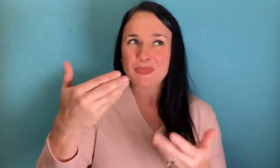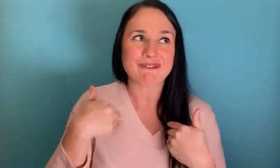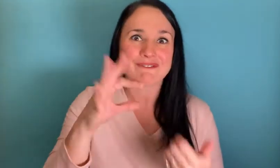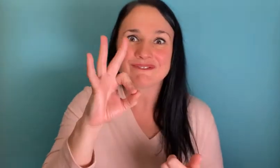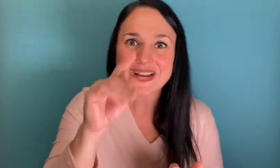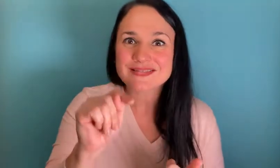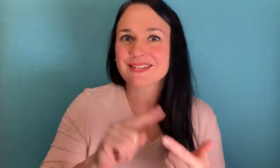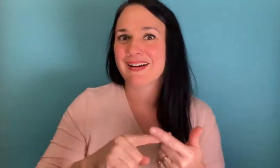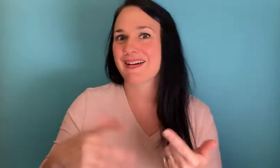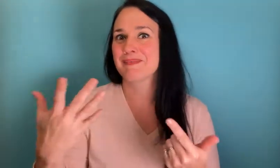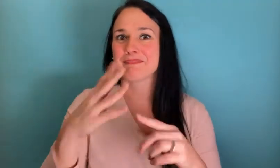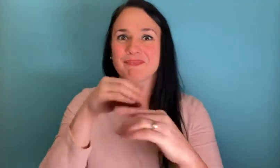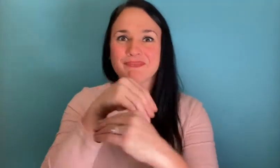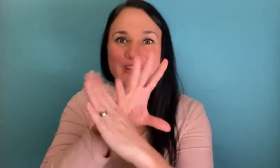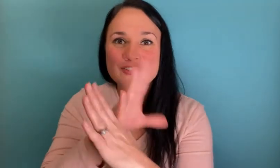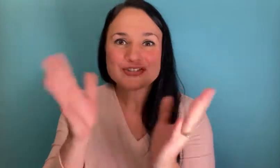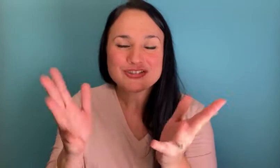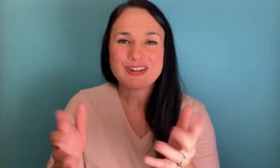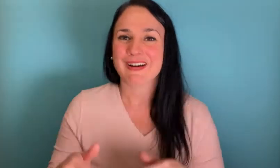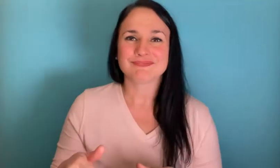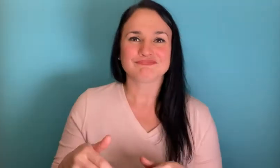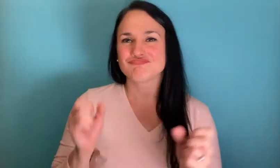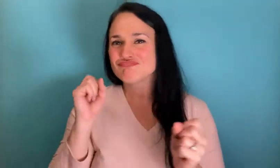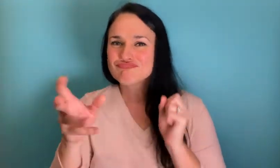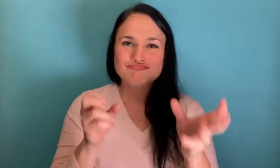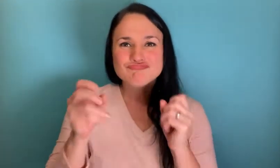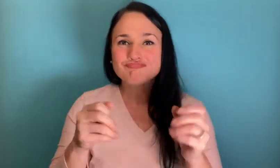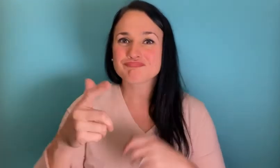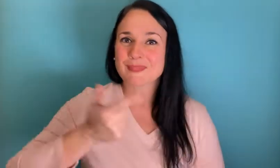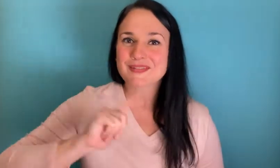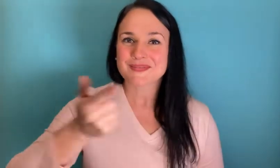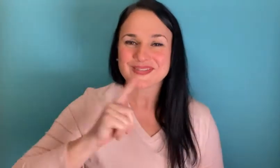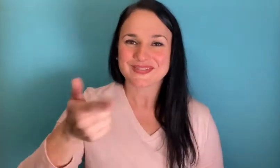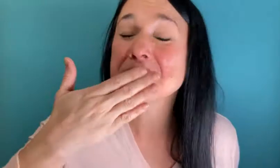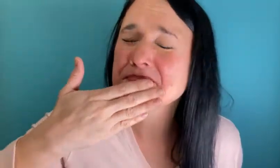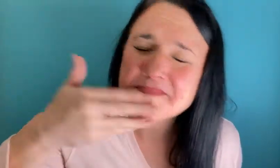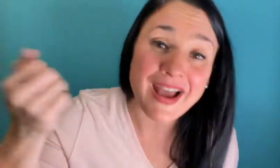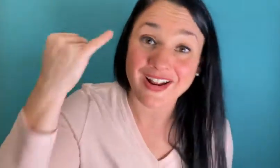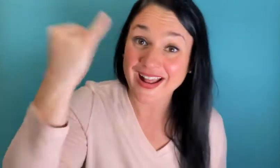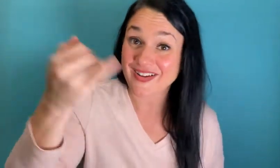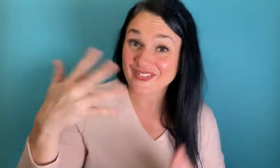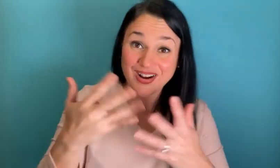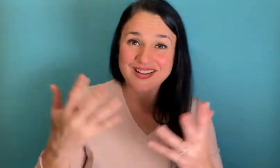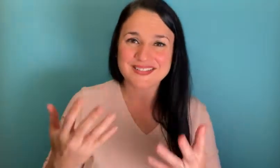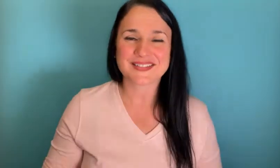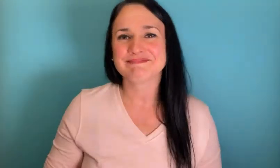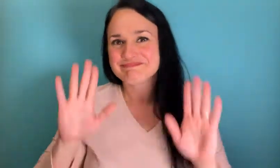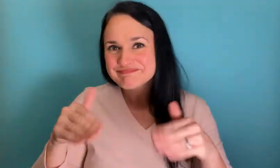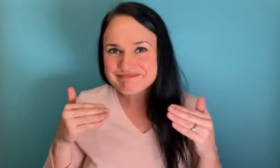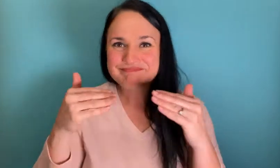kind of interact. You could FaceTime, you could video chat, and sign to each other back and forth. But honestly, the best idea, the best